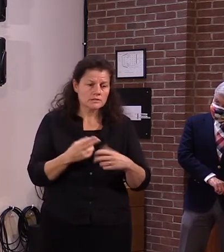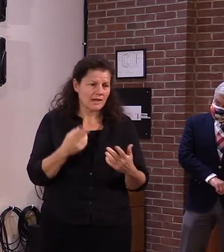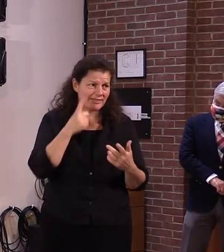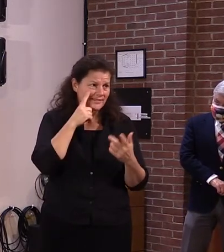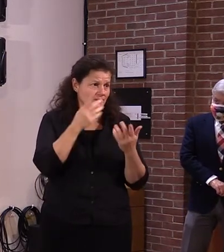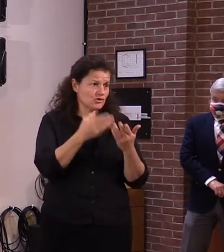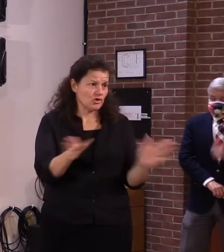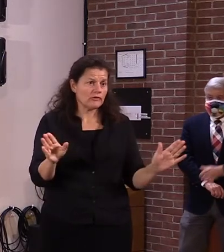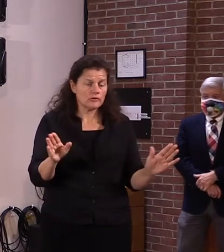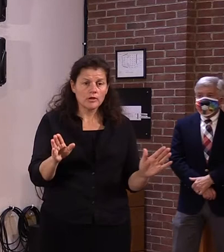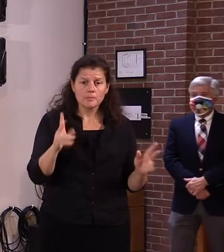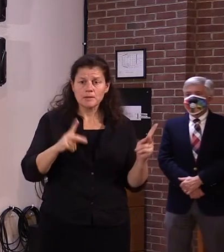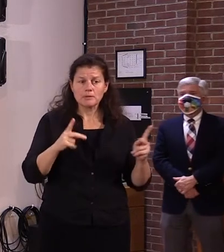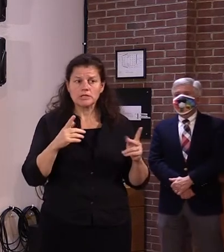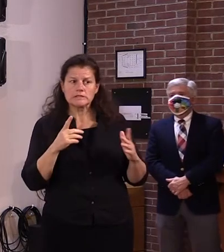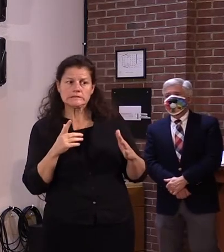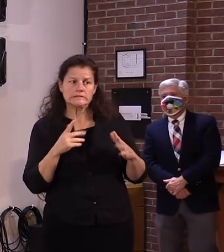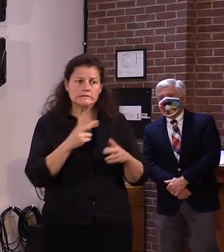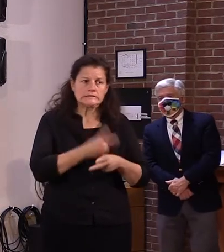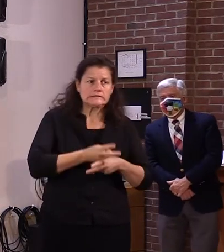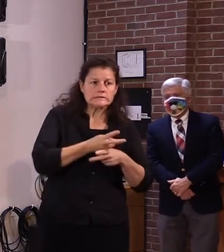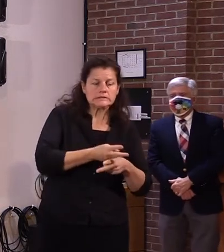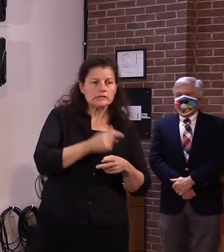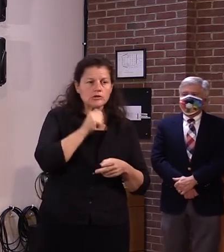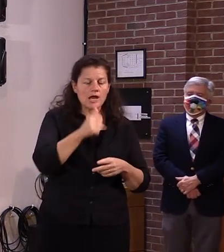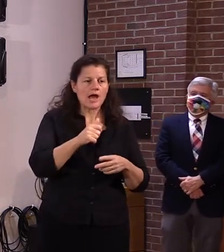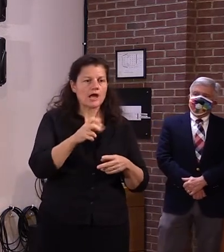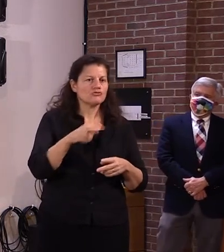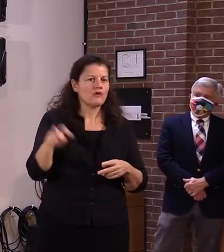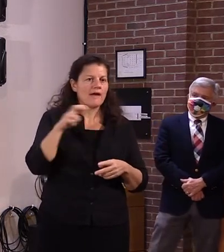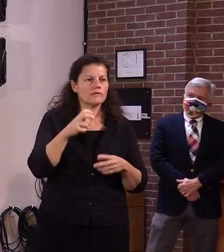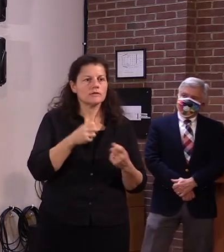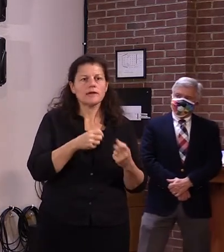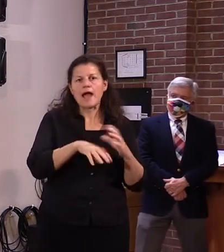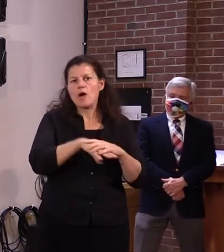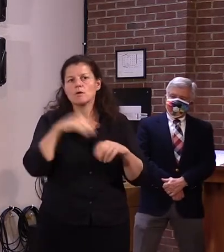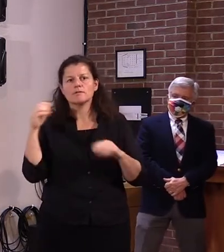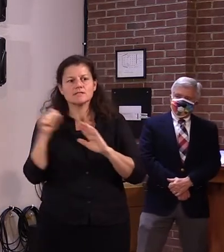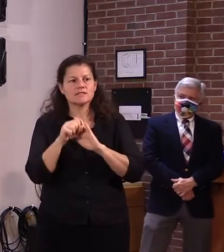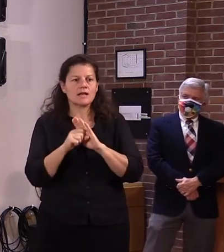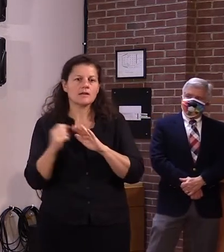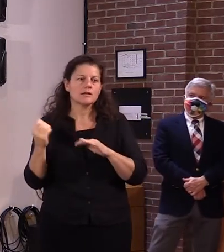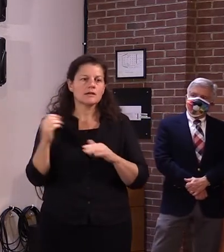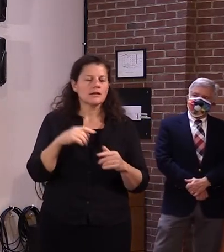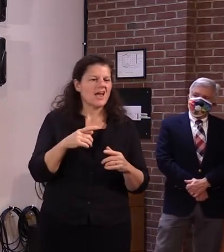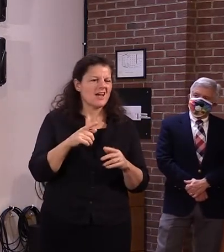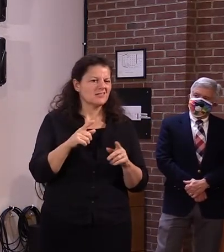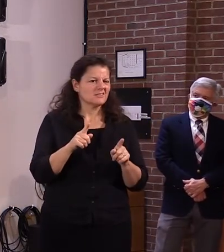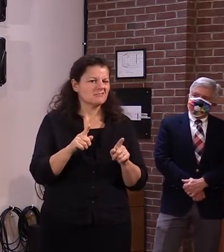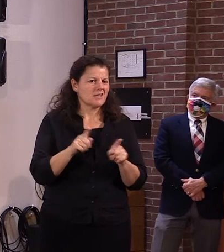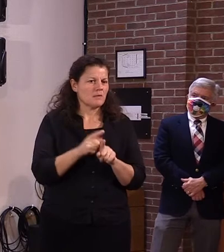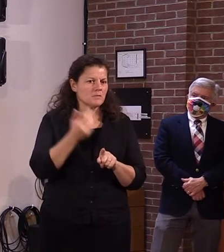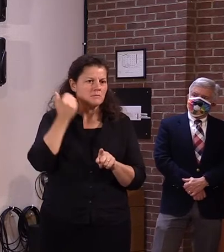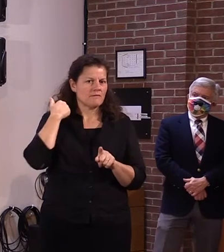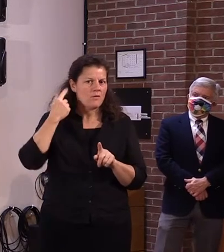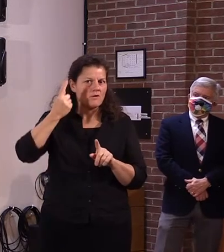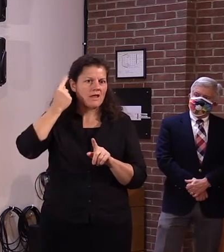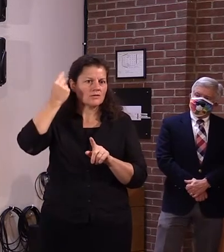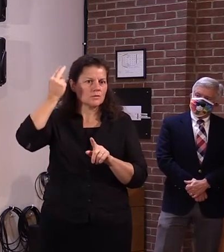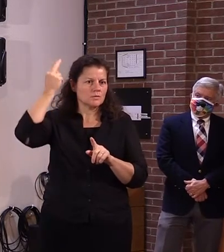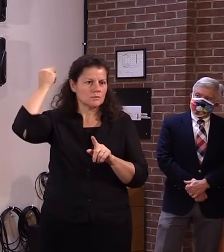general, people are cautious. They aren't traveling as much as they did before. We see it with some of